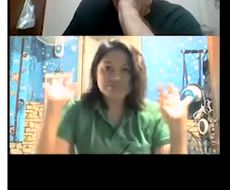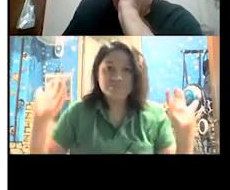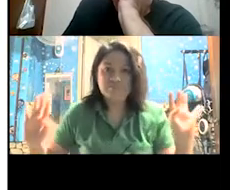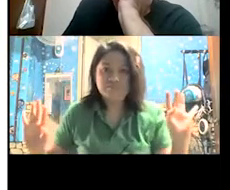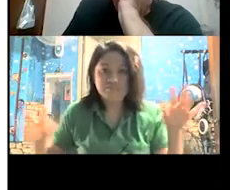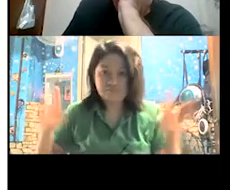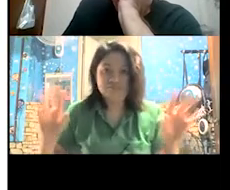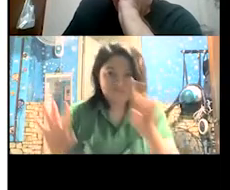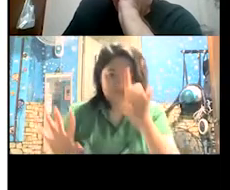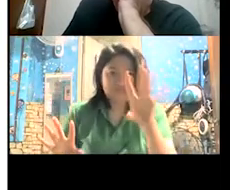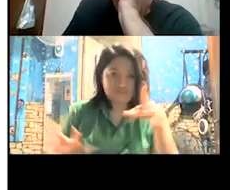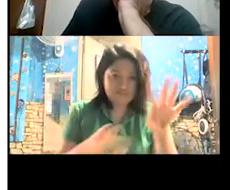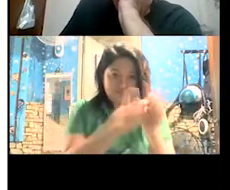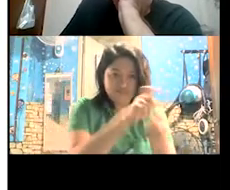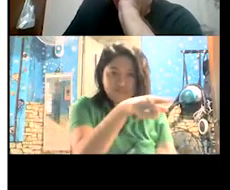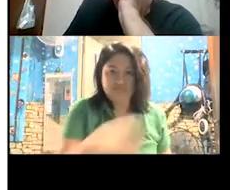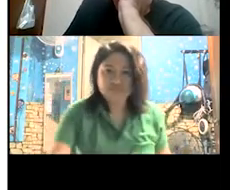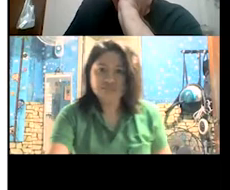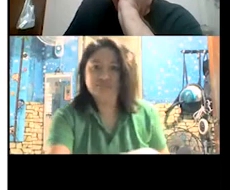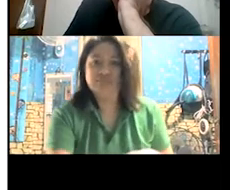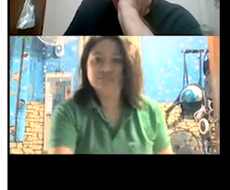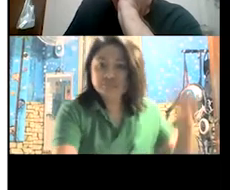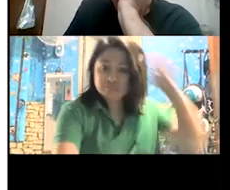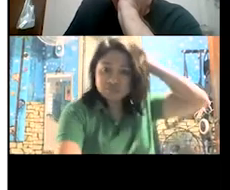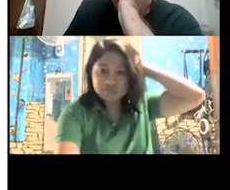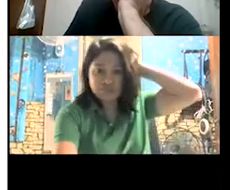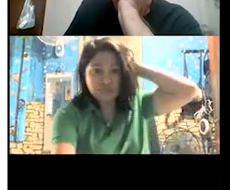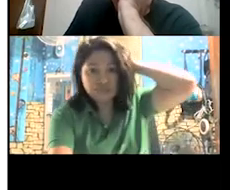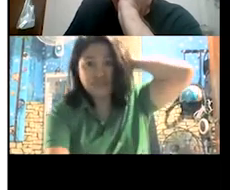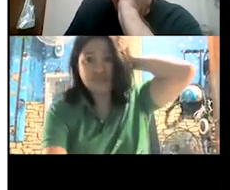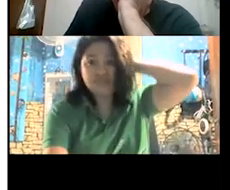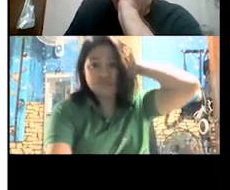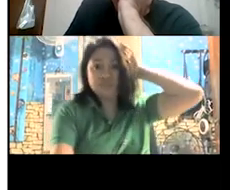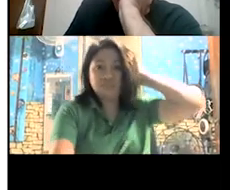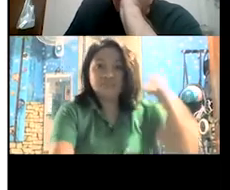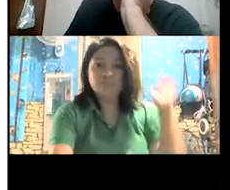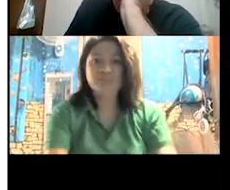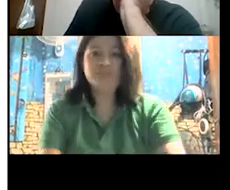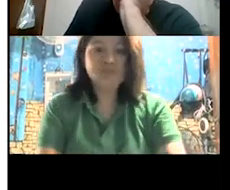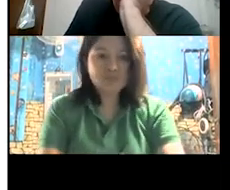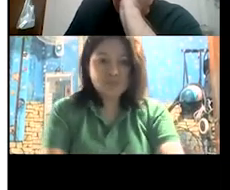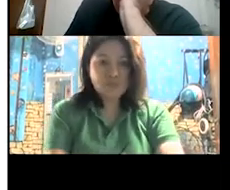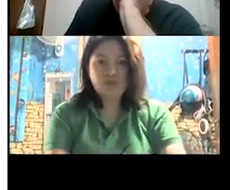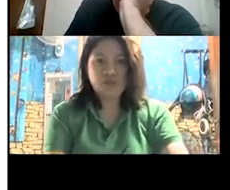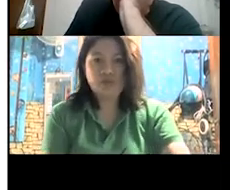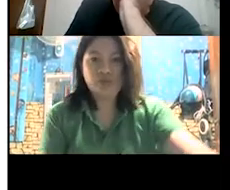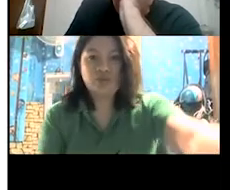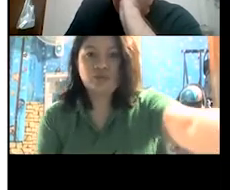whether there's an example. One of the examples here is confusing to me because uh,